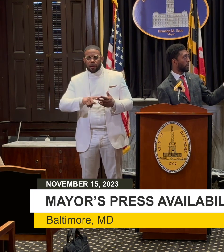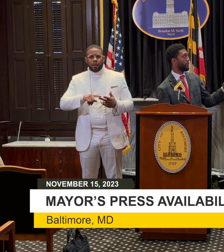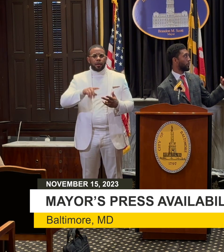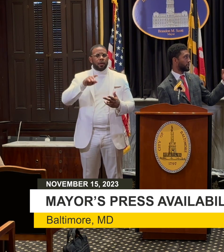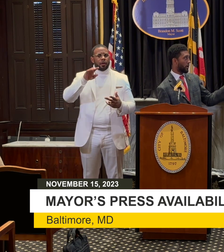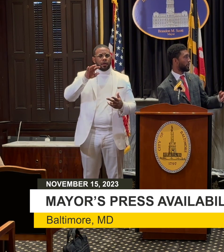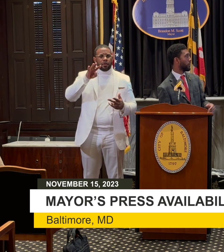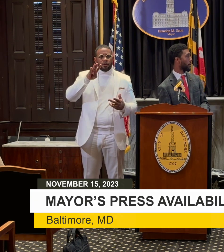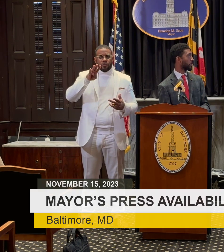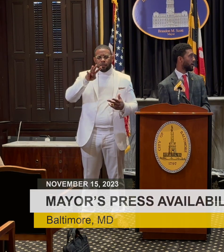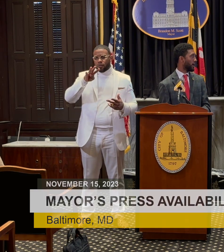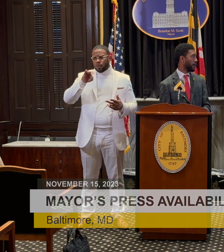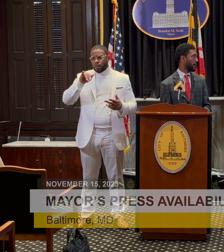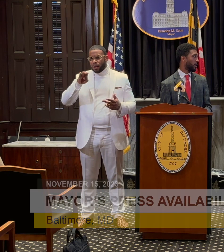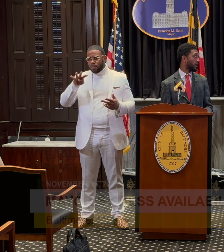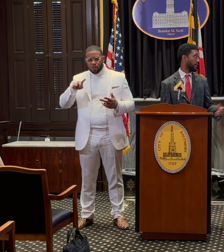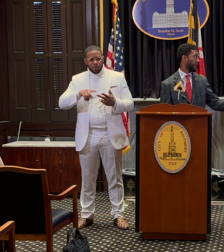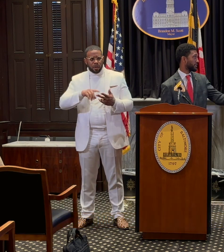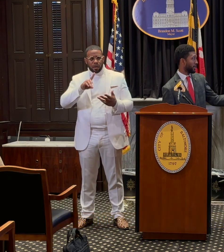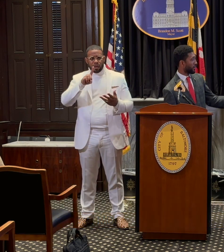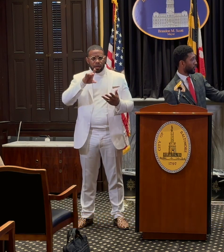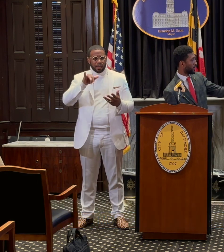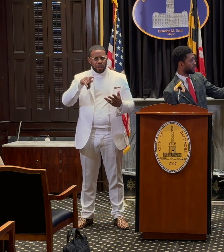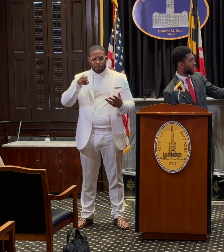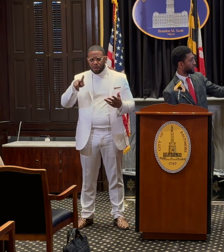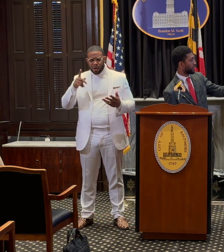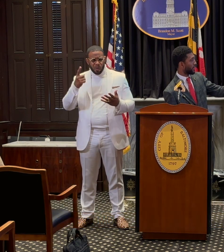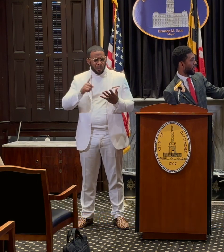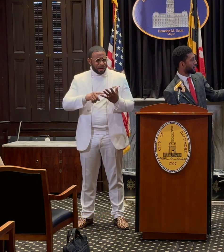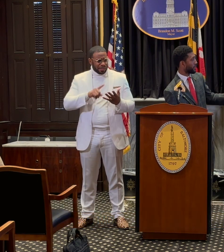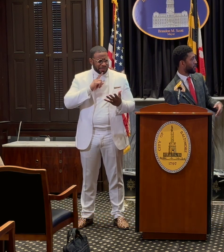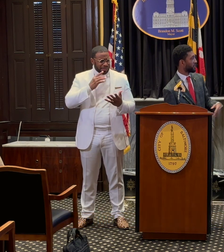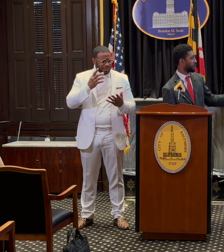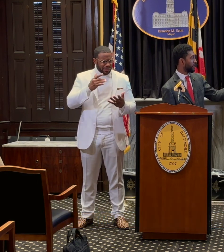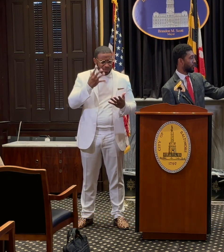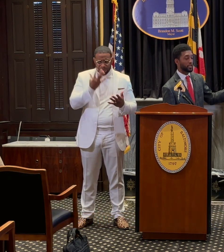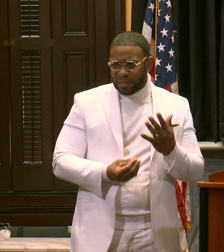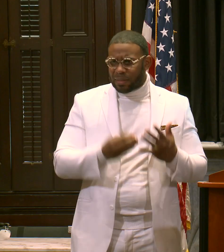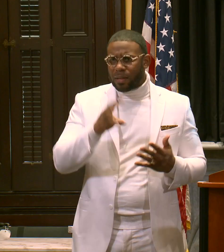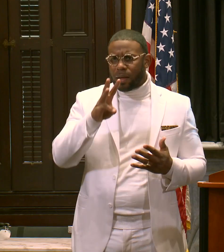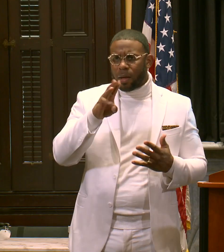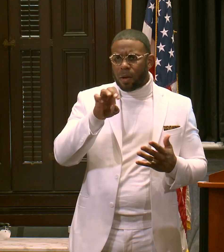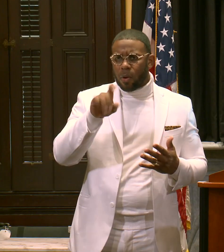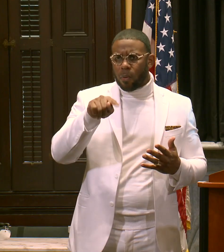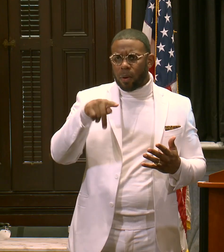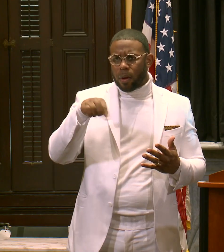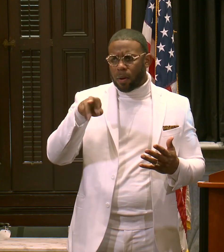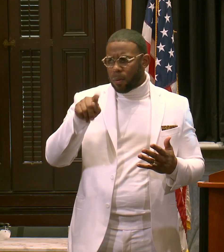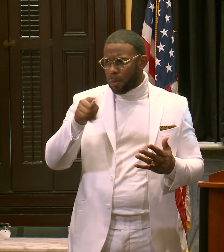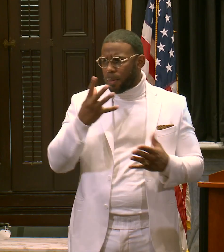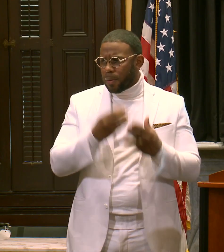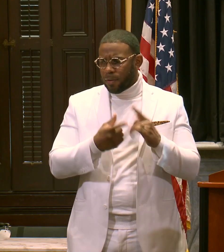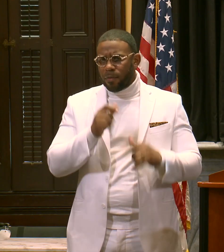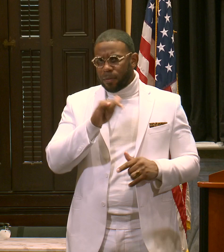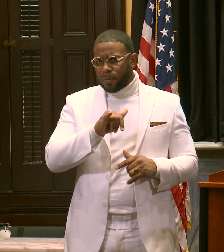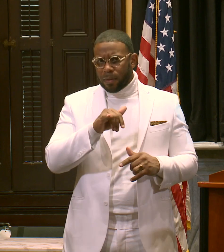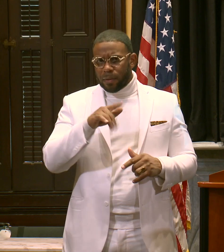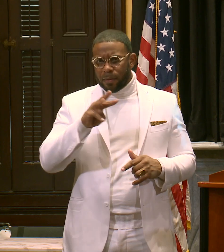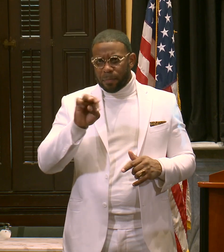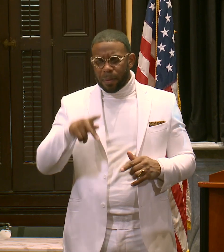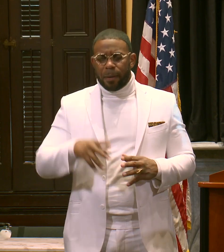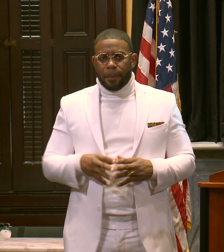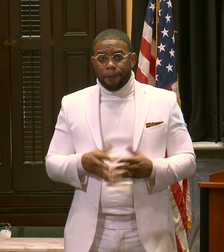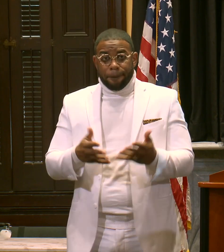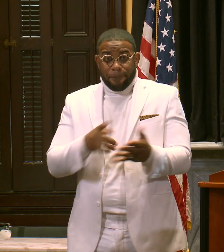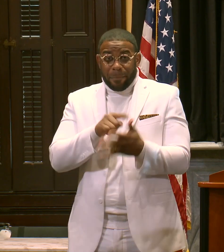East, 4x4, Darley Park, and actually one is actually missing. Westport is missing from the